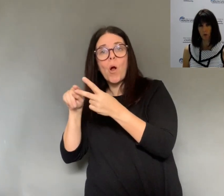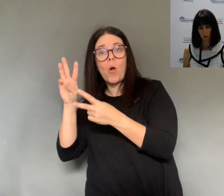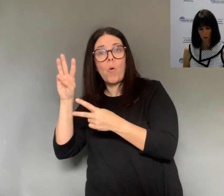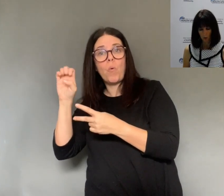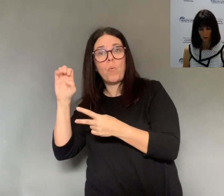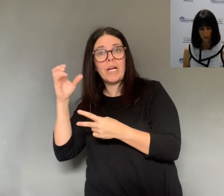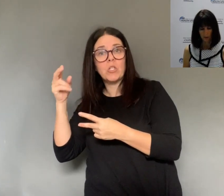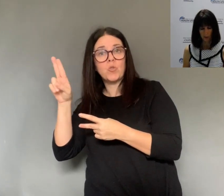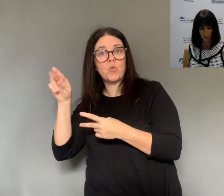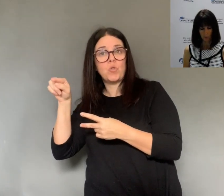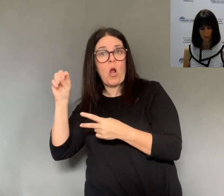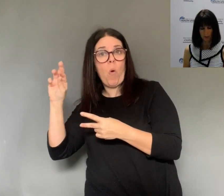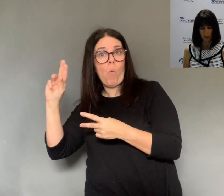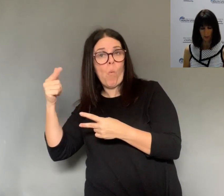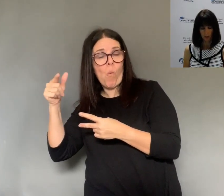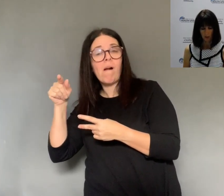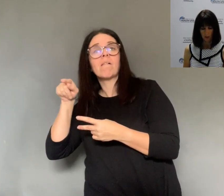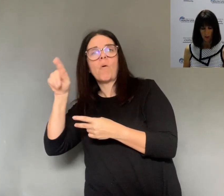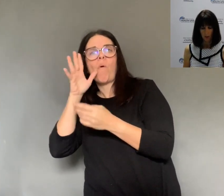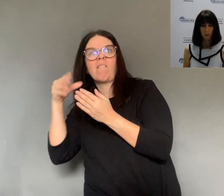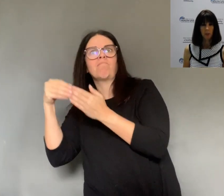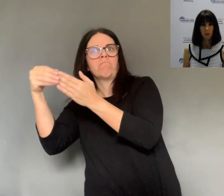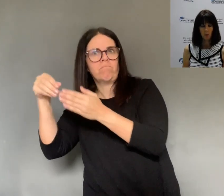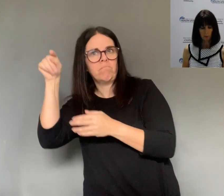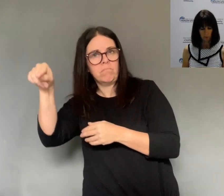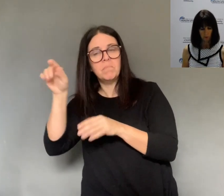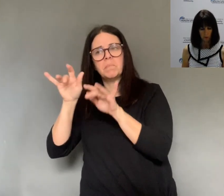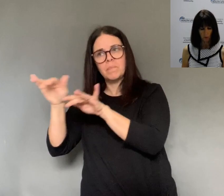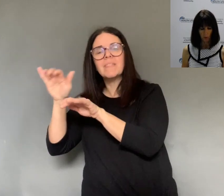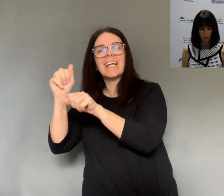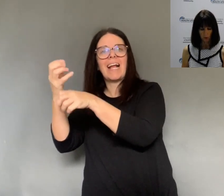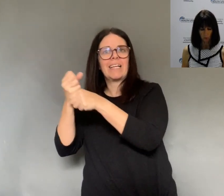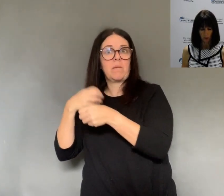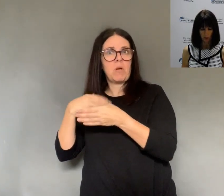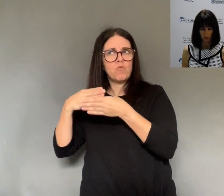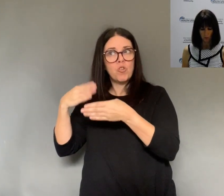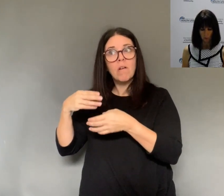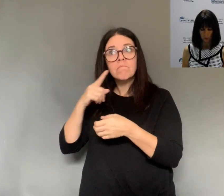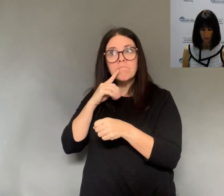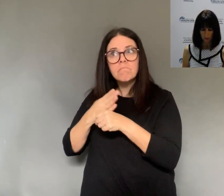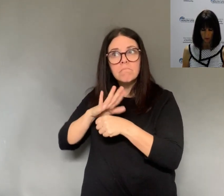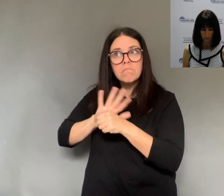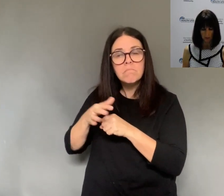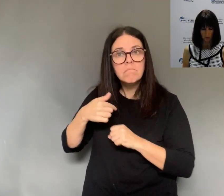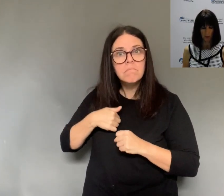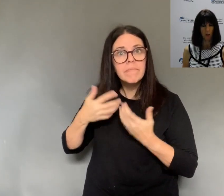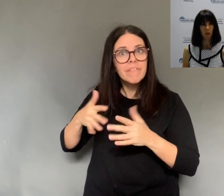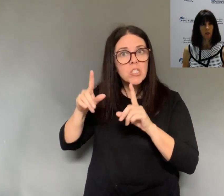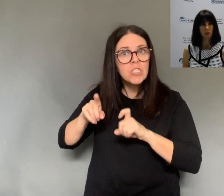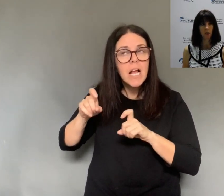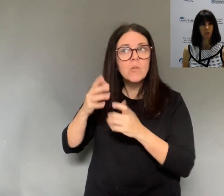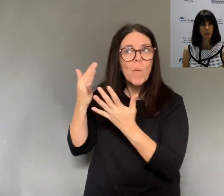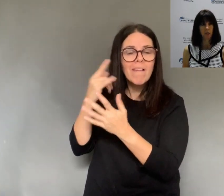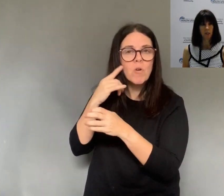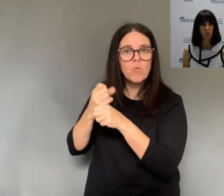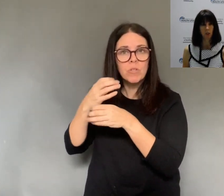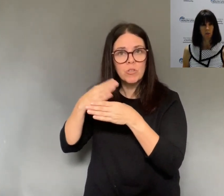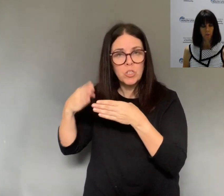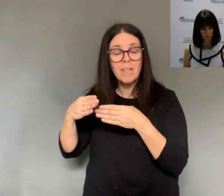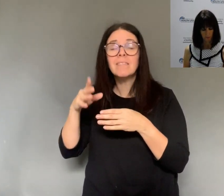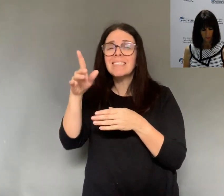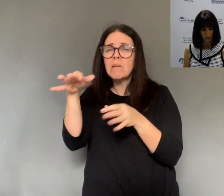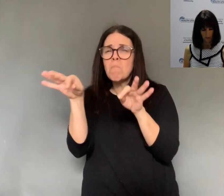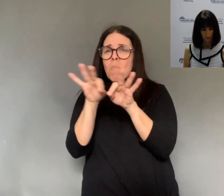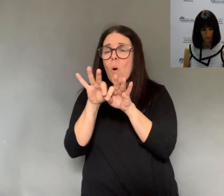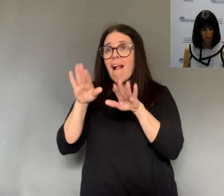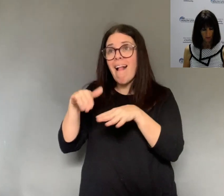portal or the link on our website. Please remember that while you are awaiting your results, you must remain in self-isolation.